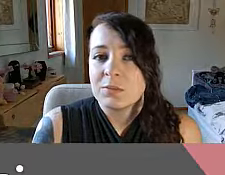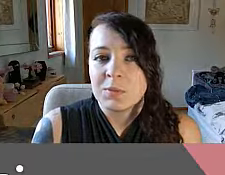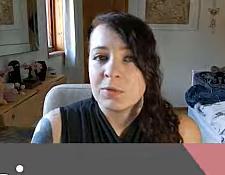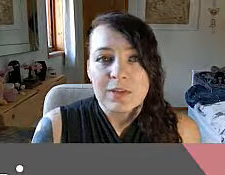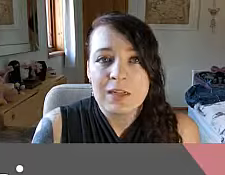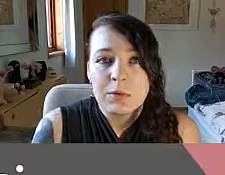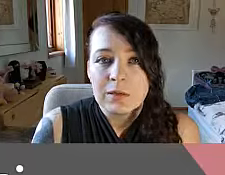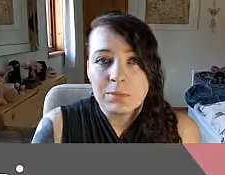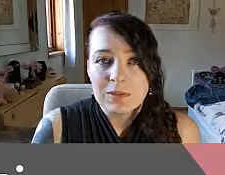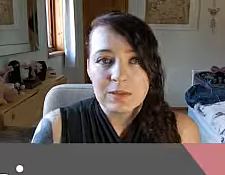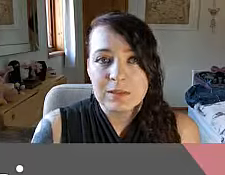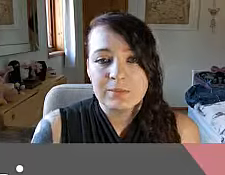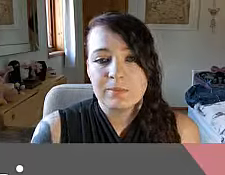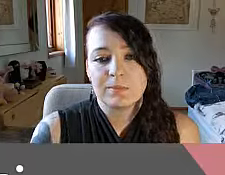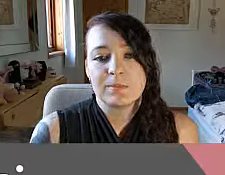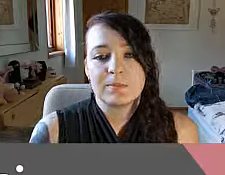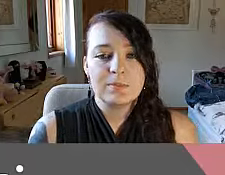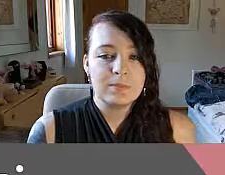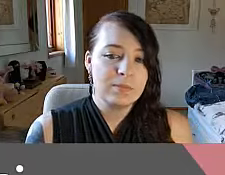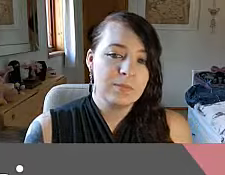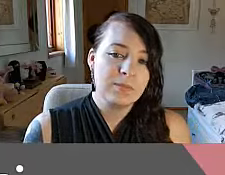anything to be moved anywhere, basically.